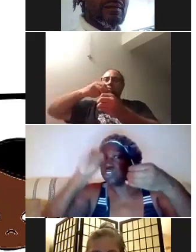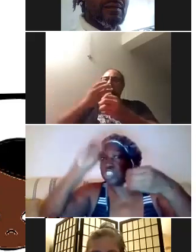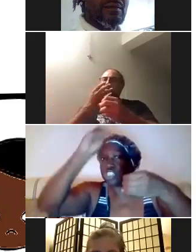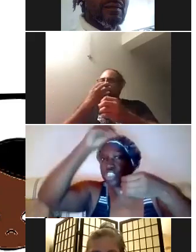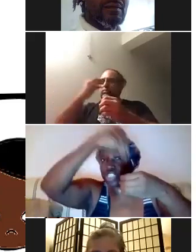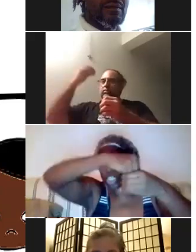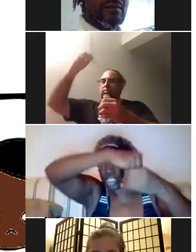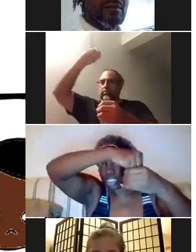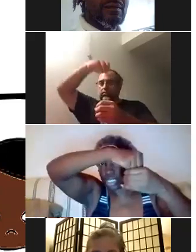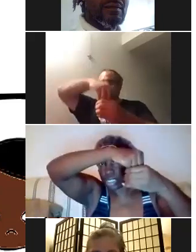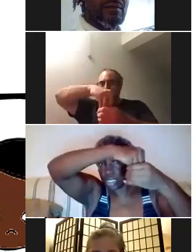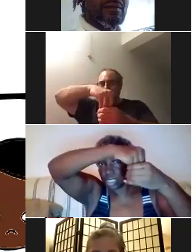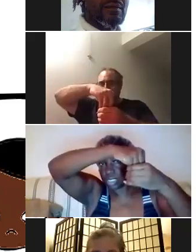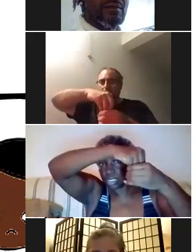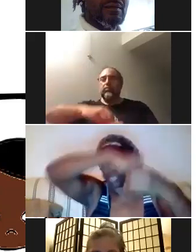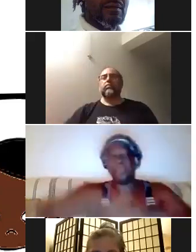Ostrich.